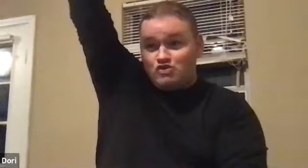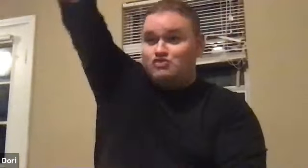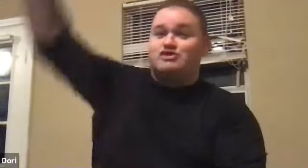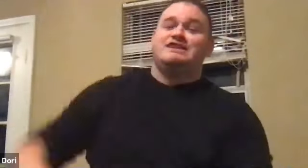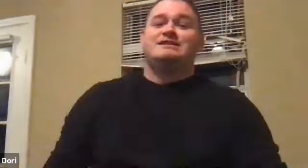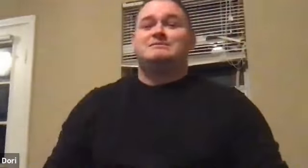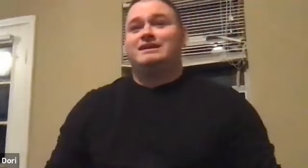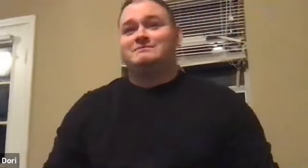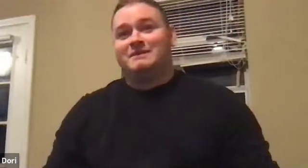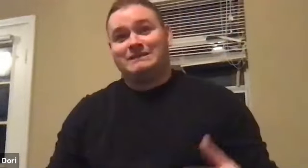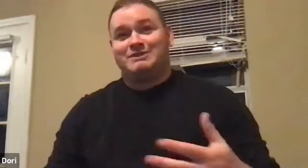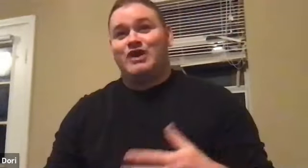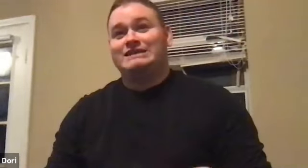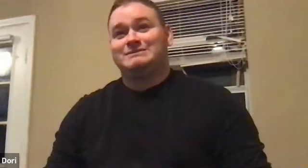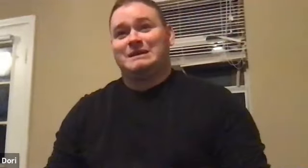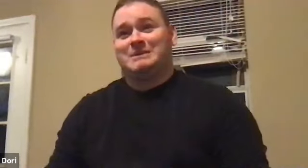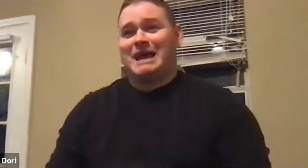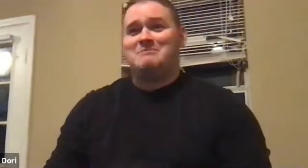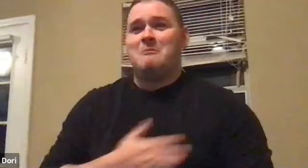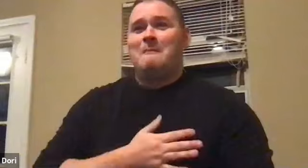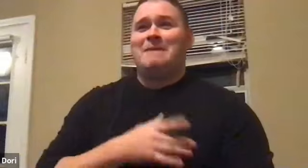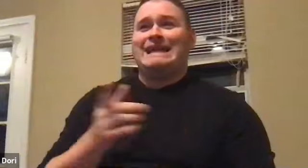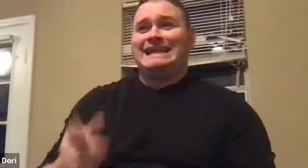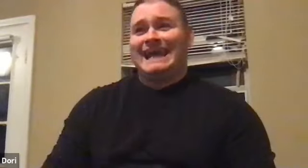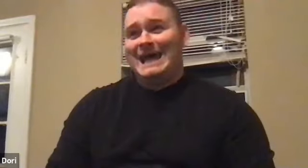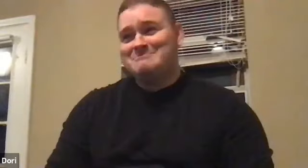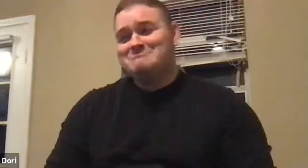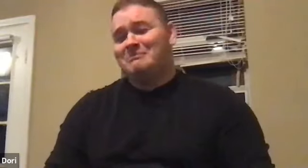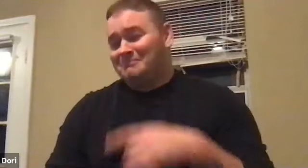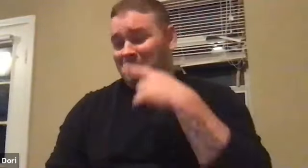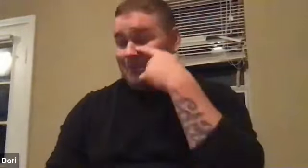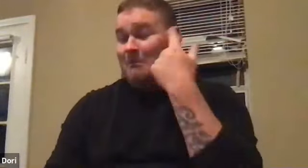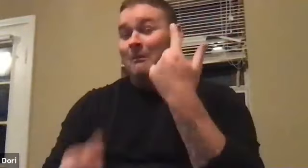whoo! Makes me cry sometimes. I'm like, I did that.